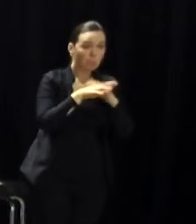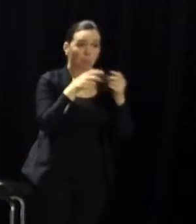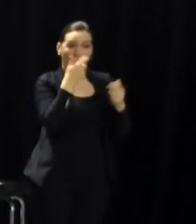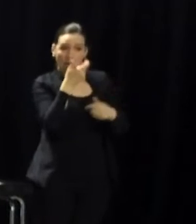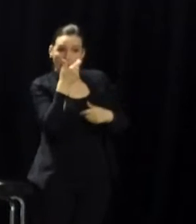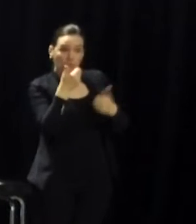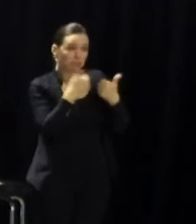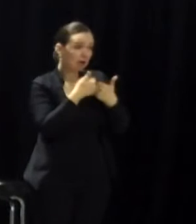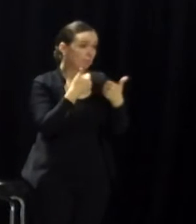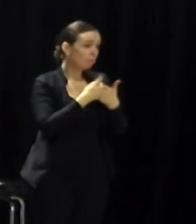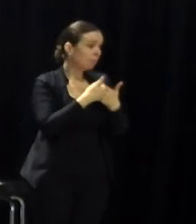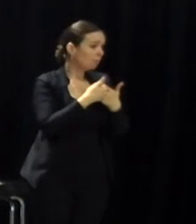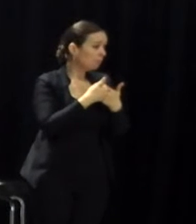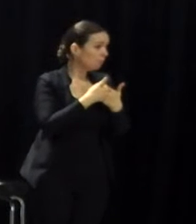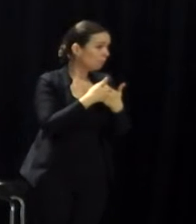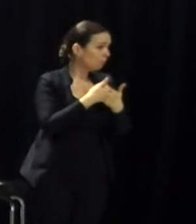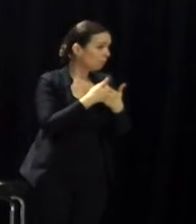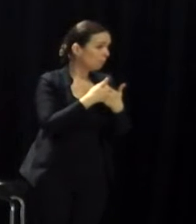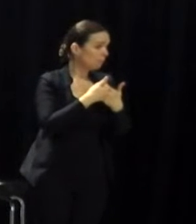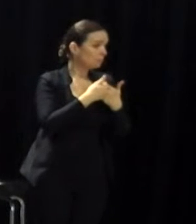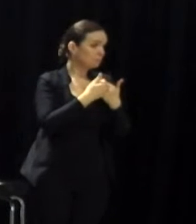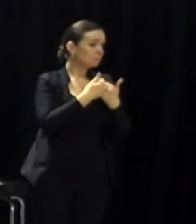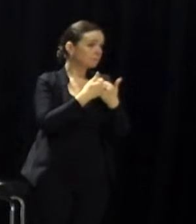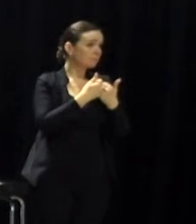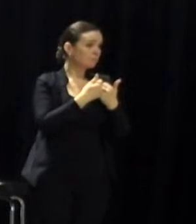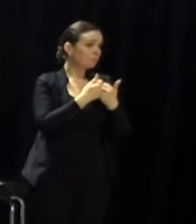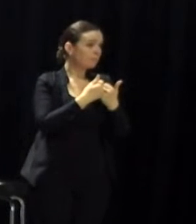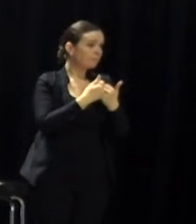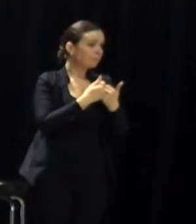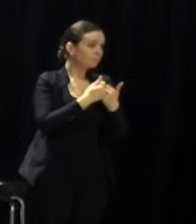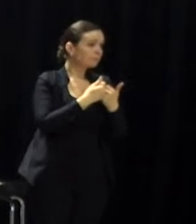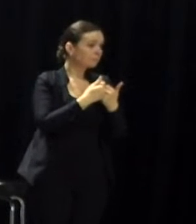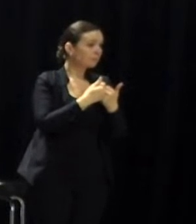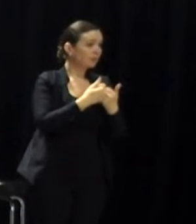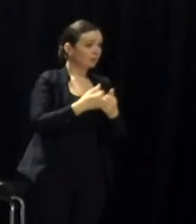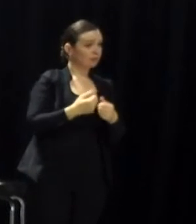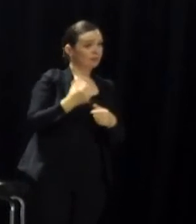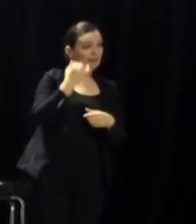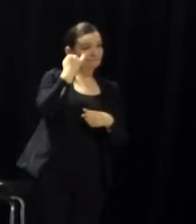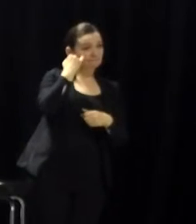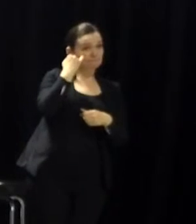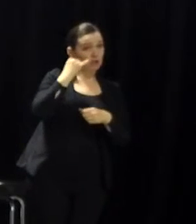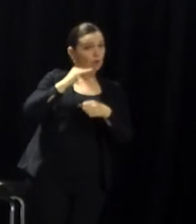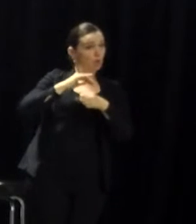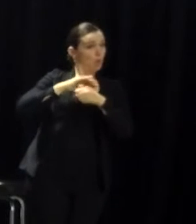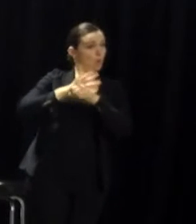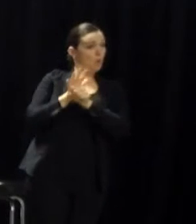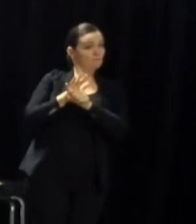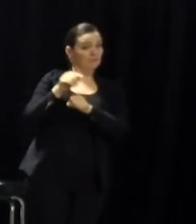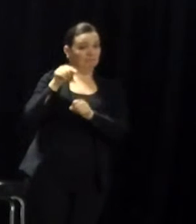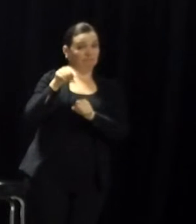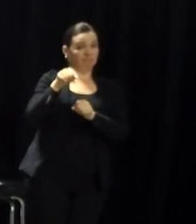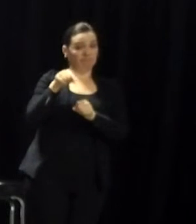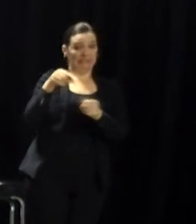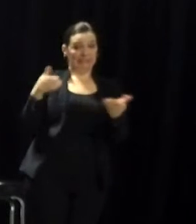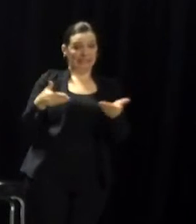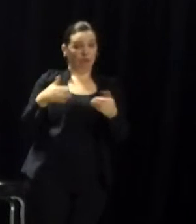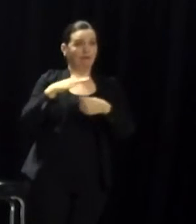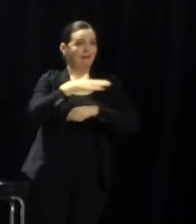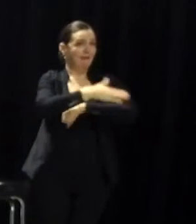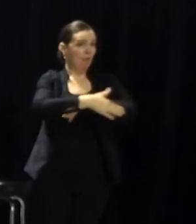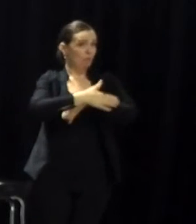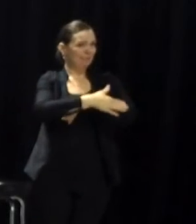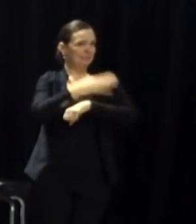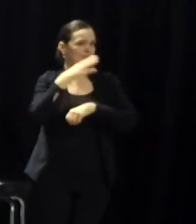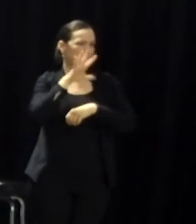into, below 5%. I think you got a pretty good argument for having some sort of fans when you're below 5%.